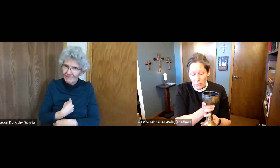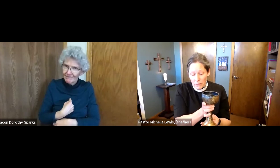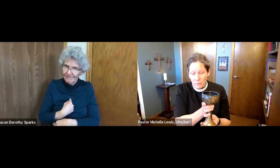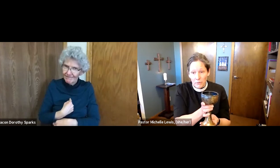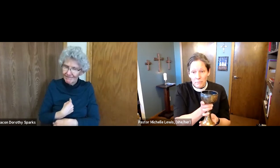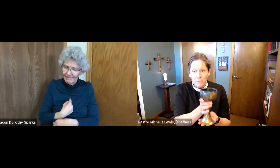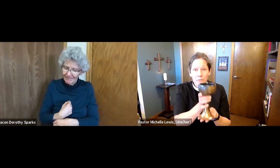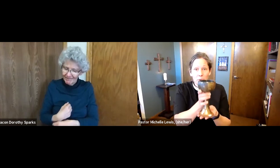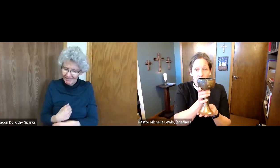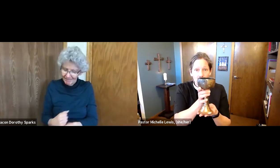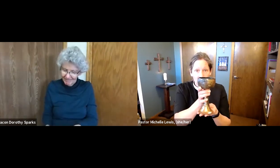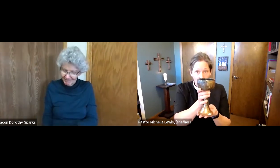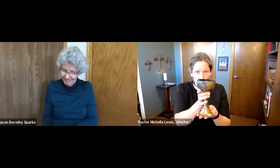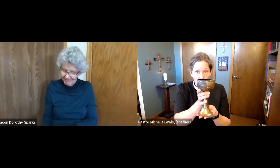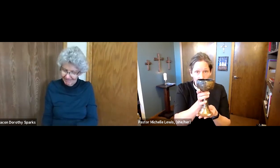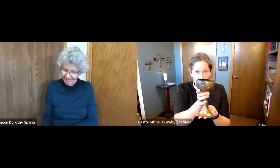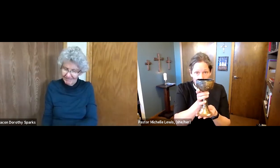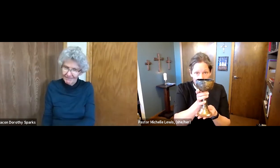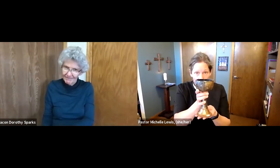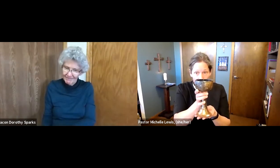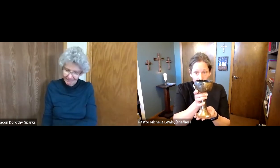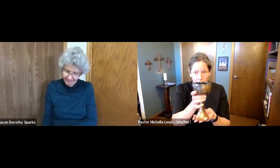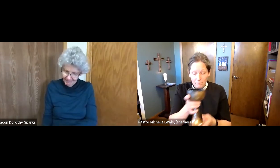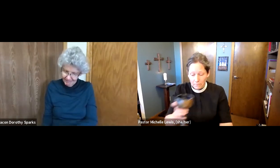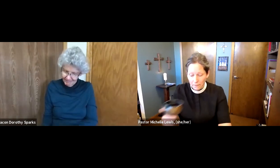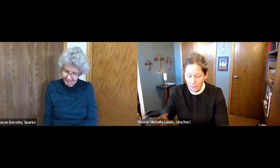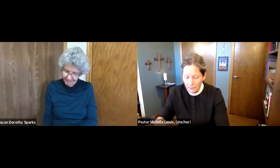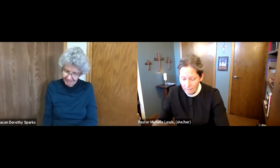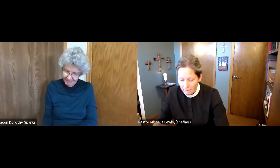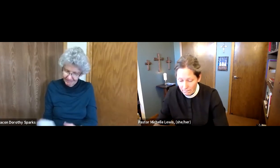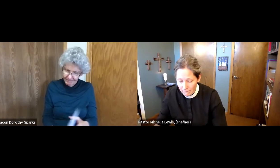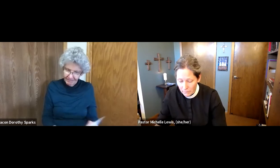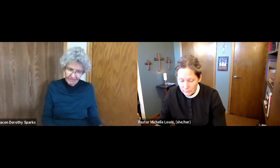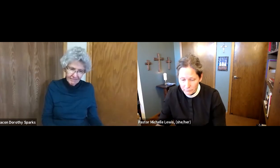and for all people. Do this for the remembrance of me."